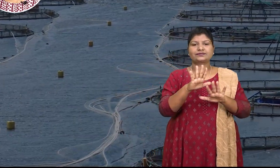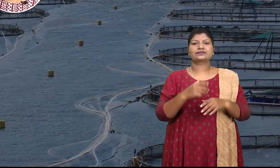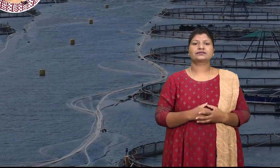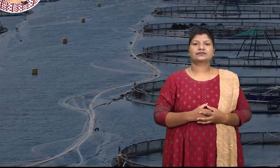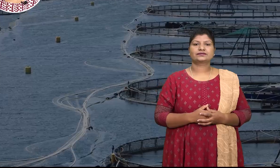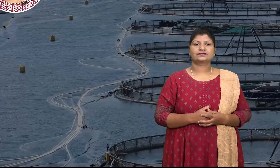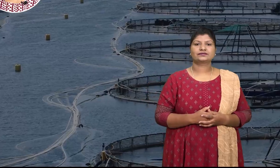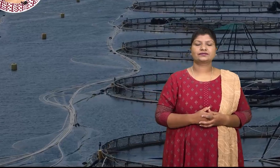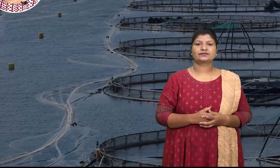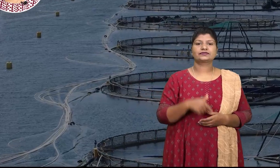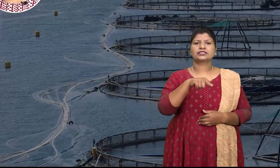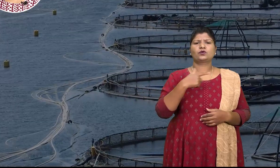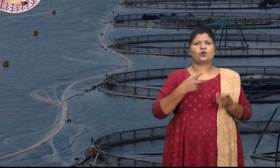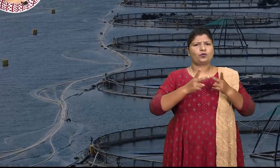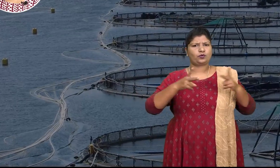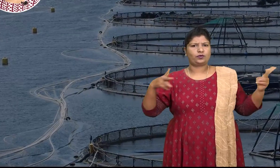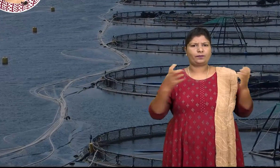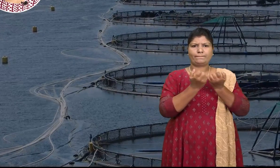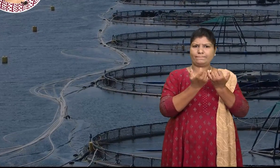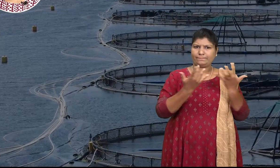comprising numerous rivers,